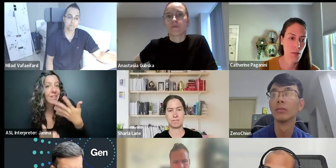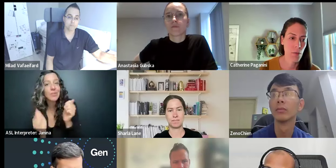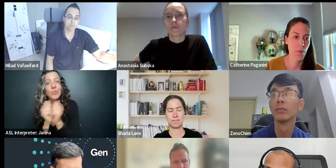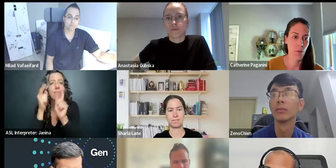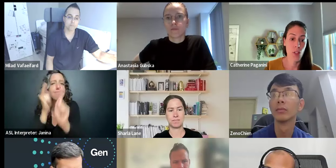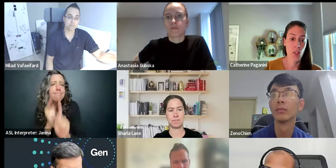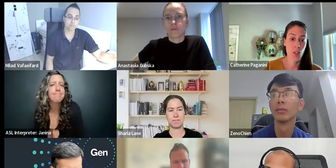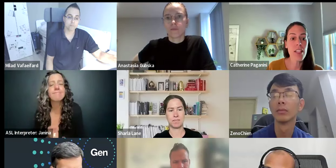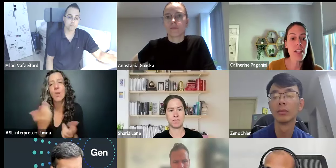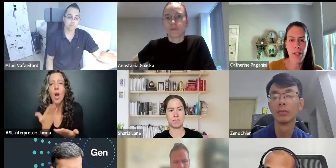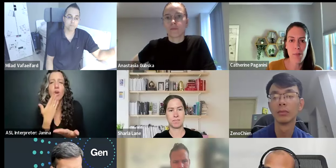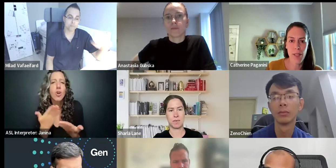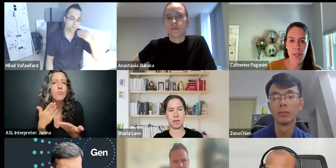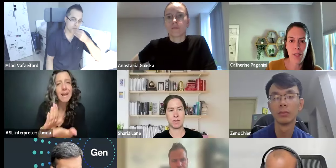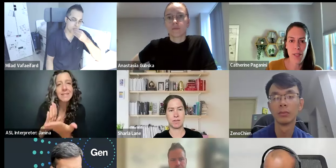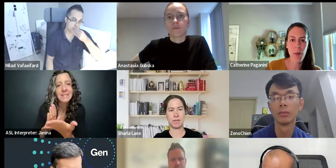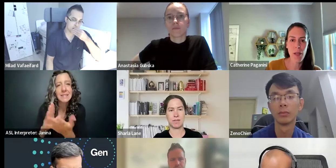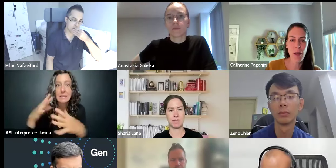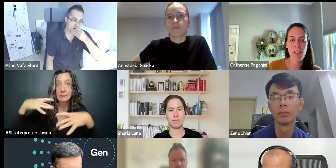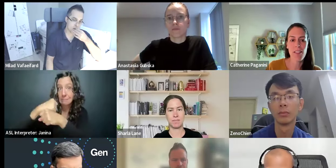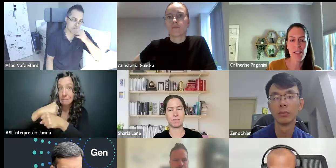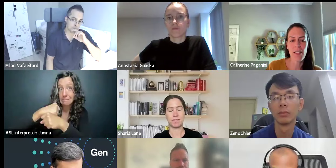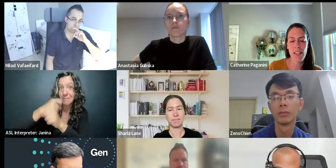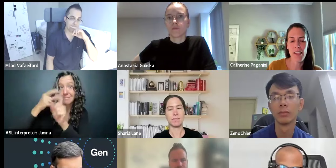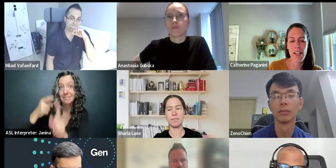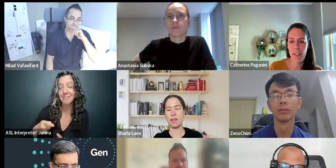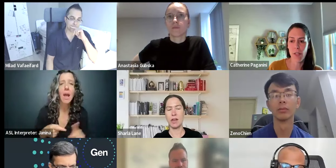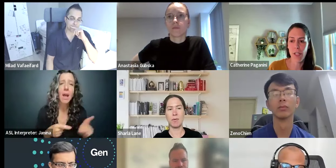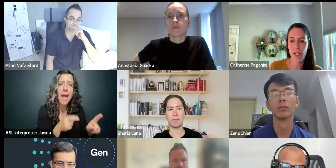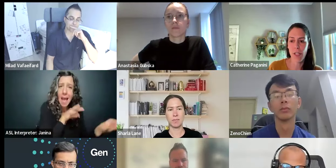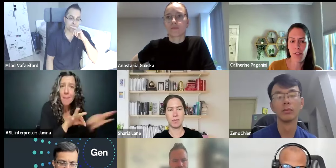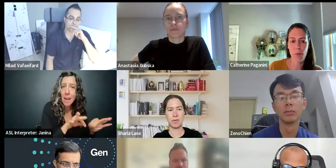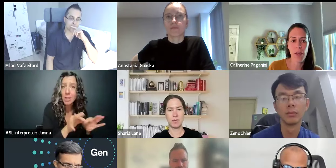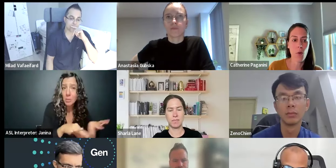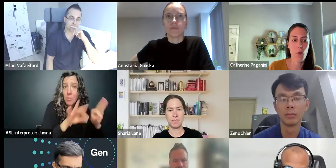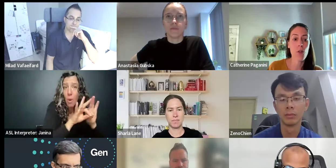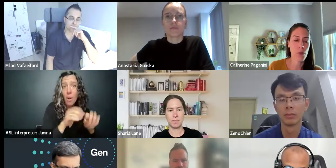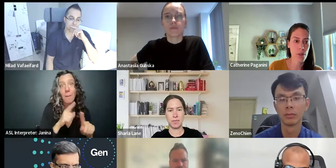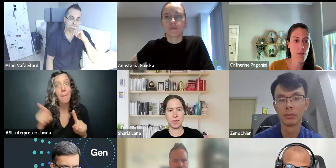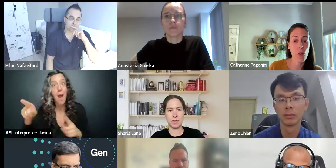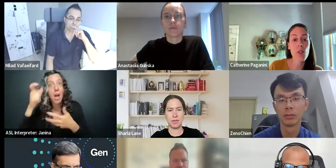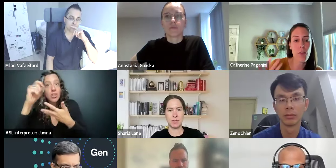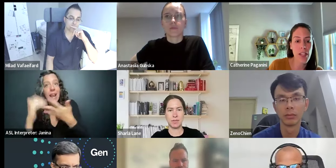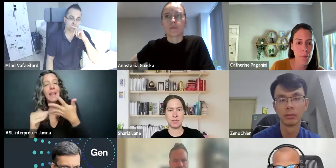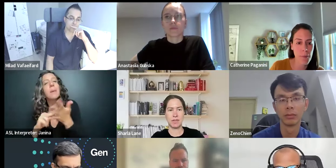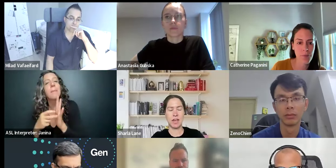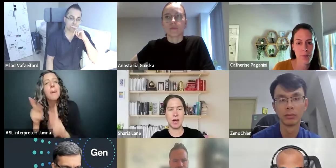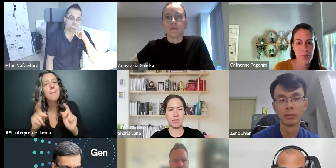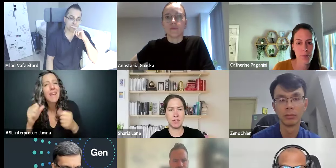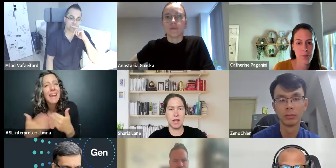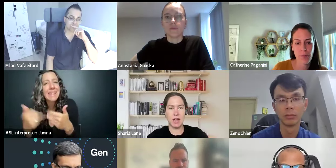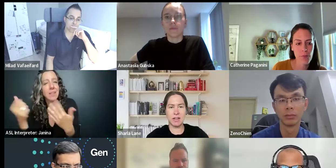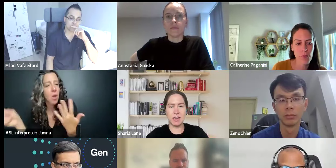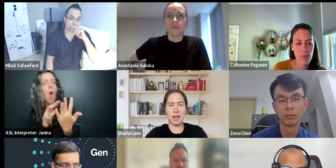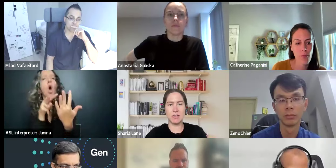explanation, because you still need the explanation, right? But it, I think that's a really good idea to make it more usable, user-friendly.